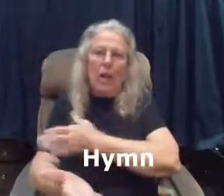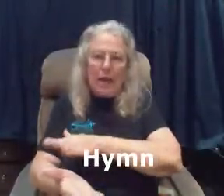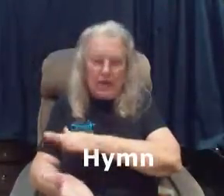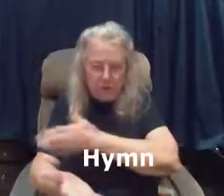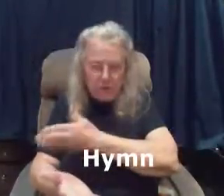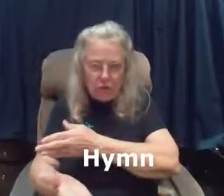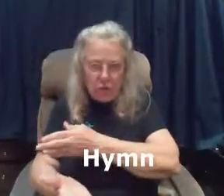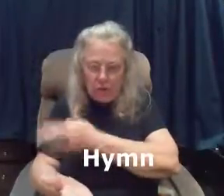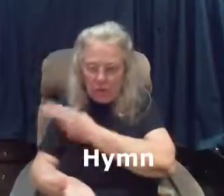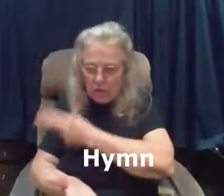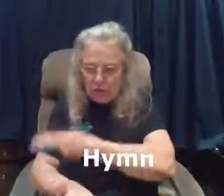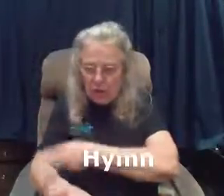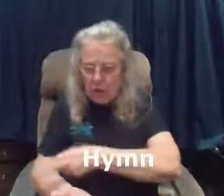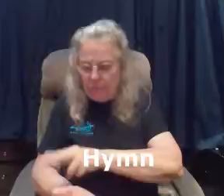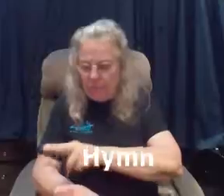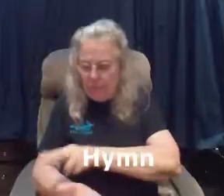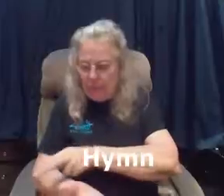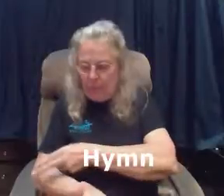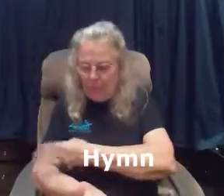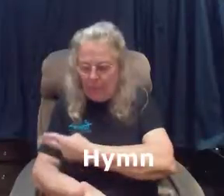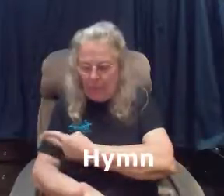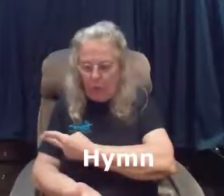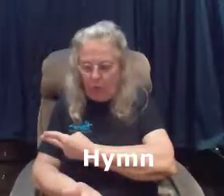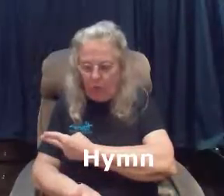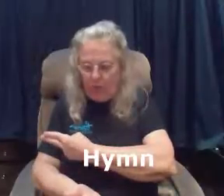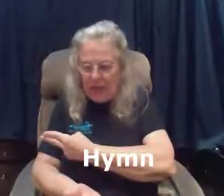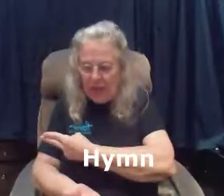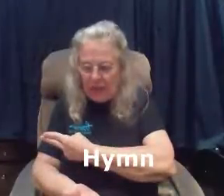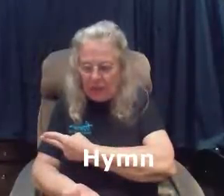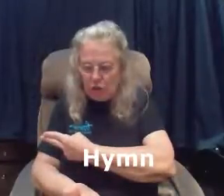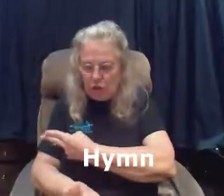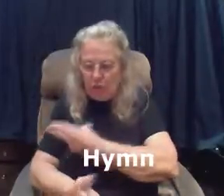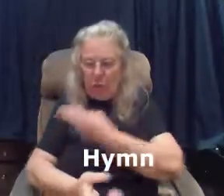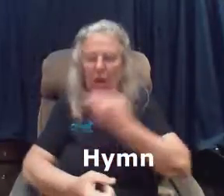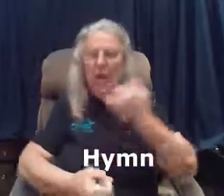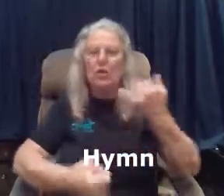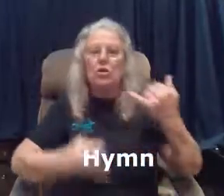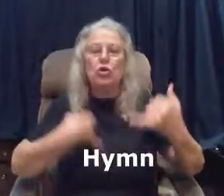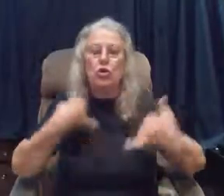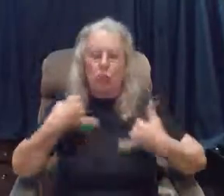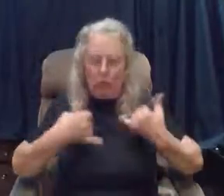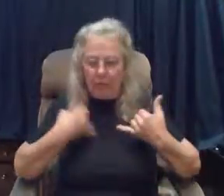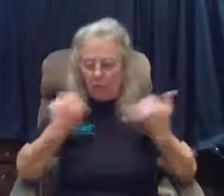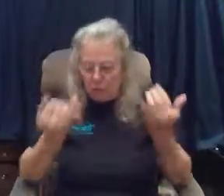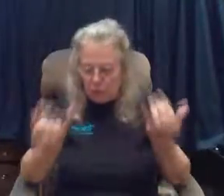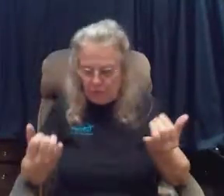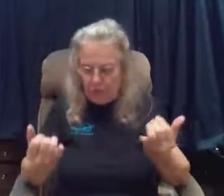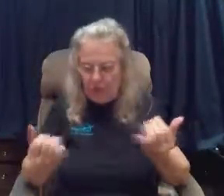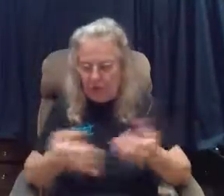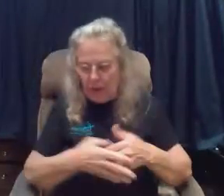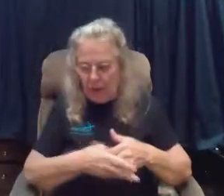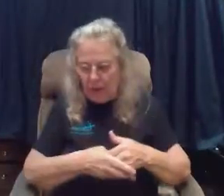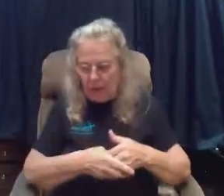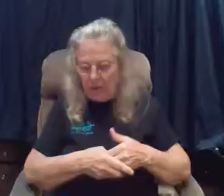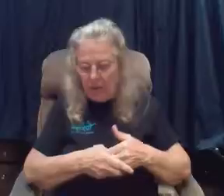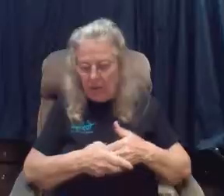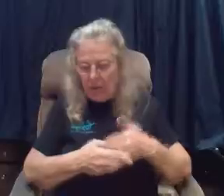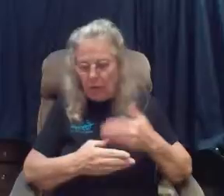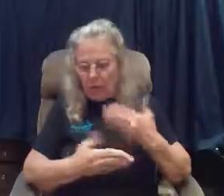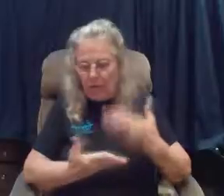And here's song. So hymns would be back and forth with the H. Joy, of course, we've talked about that.